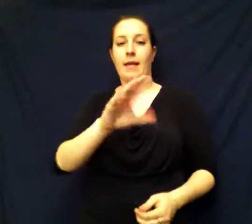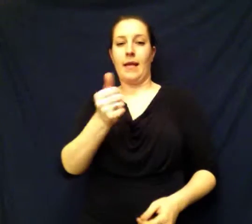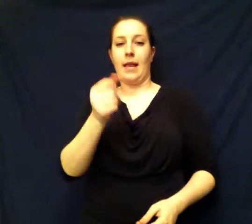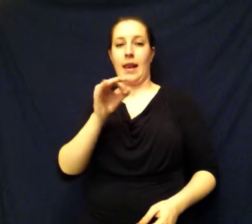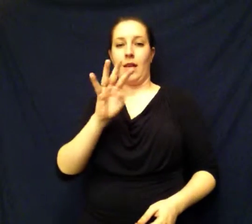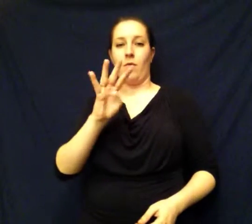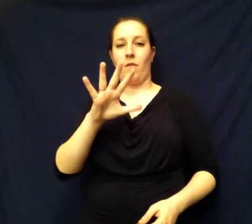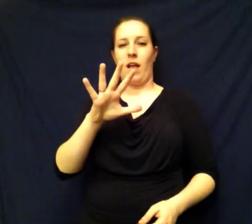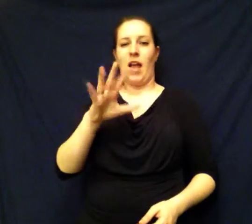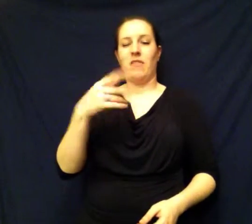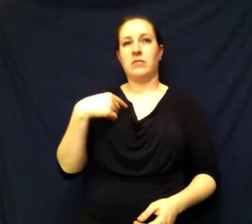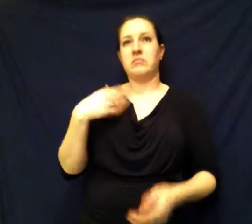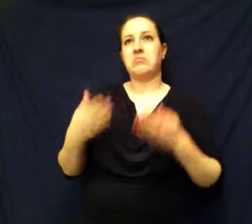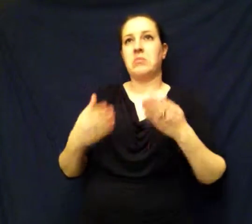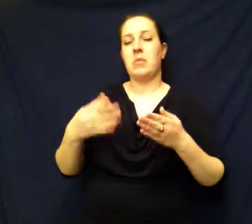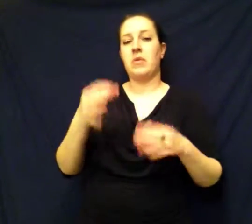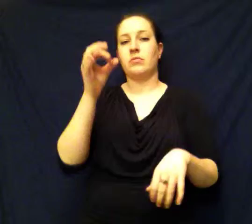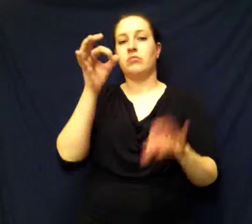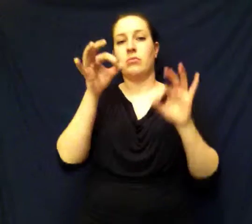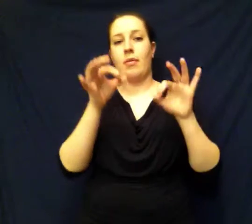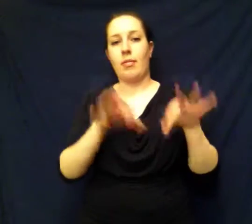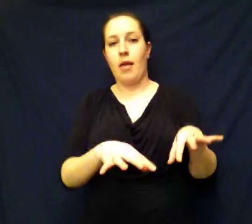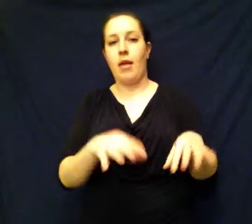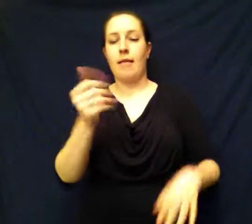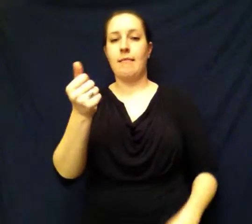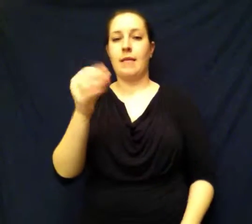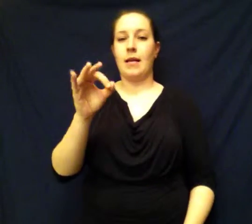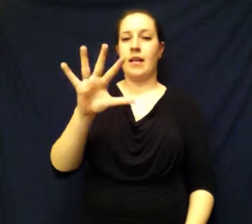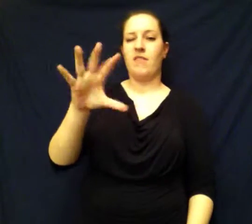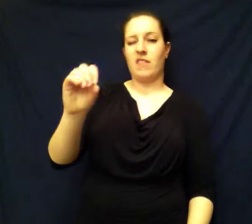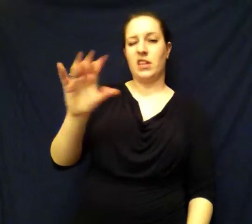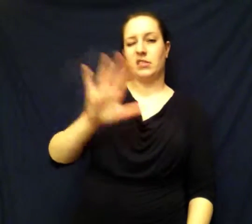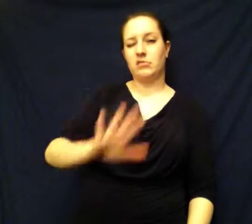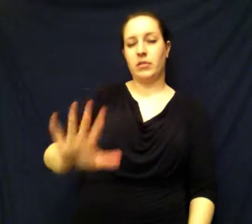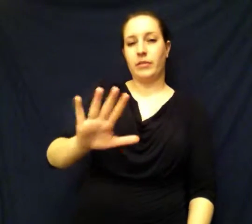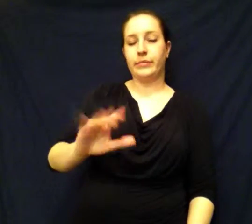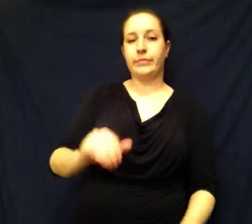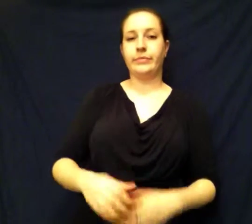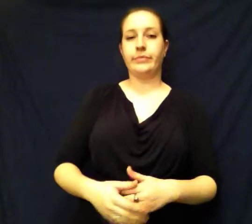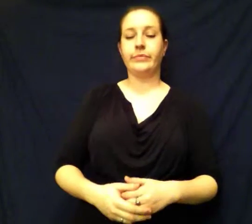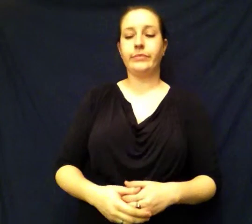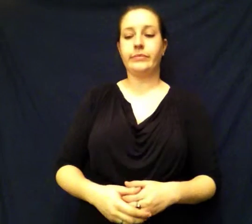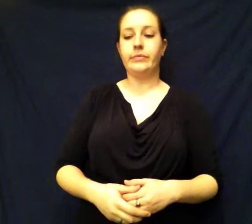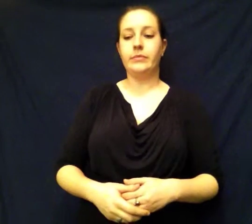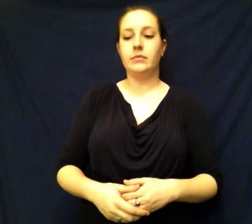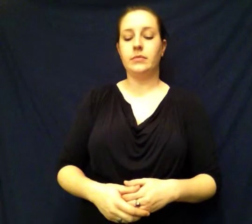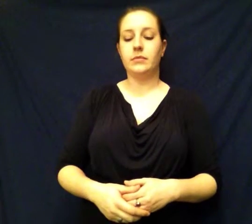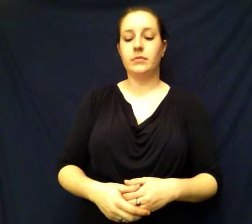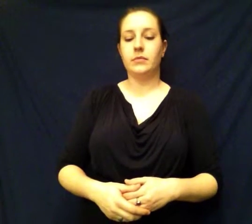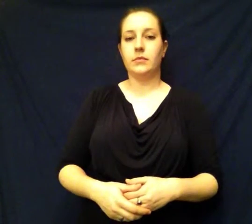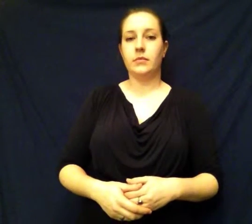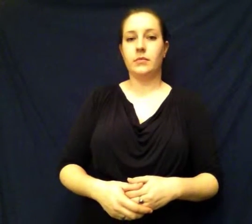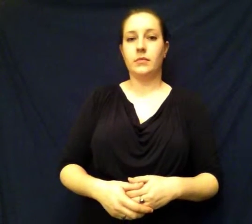50s, for example. But then what we have here, it's the base of a 1945 seal test milk